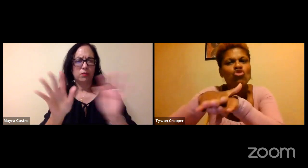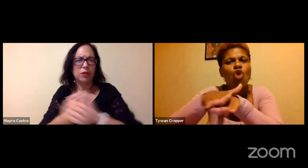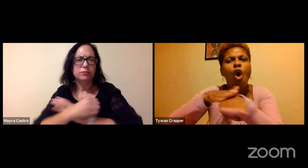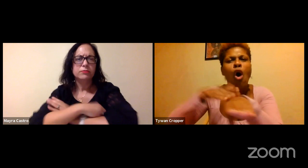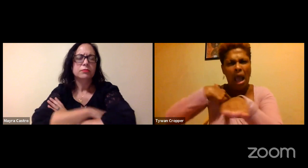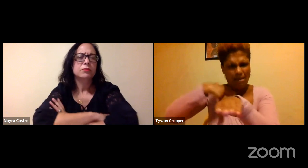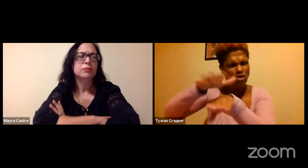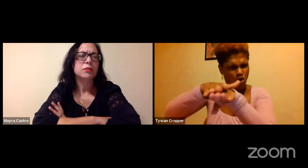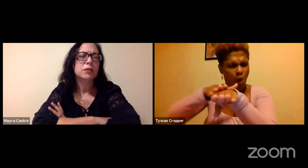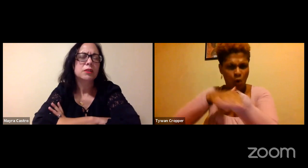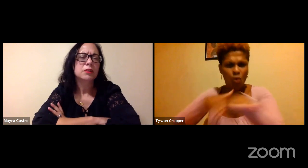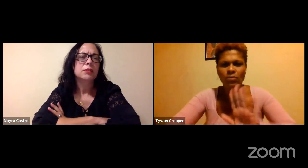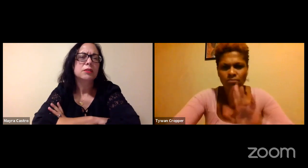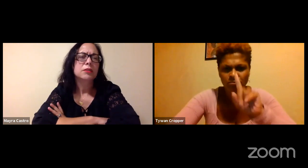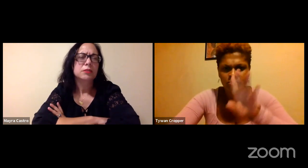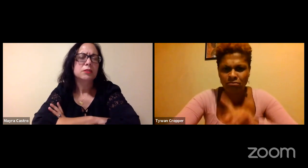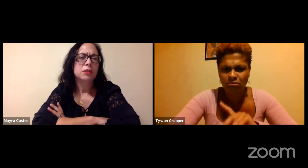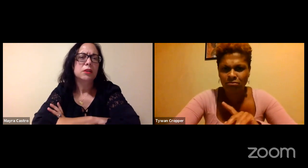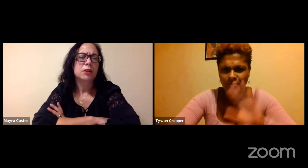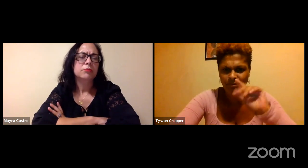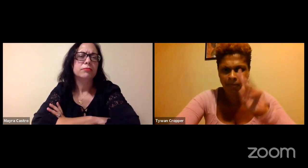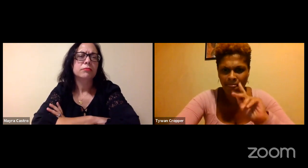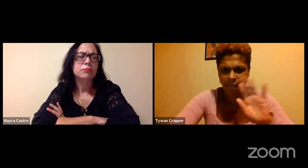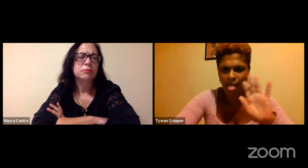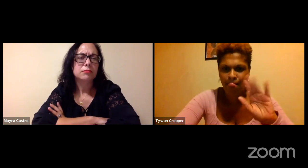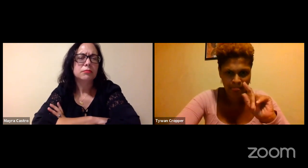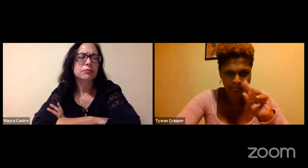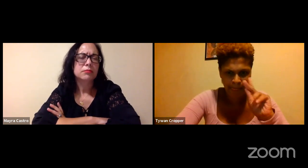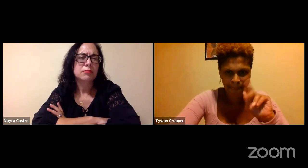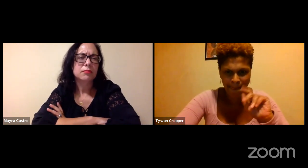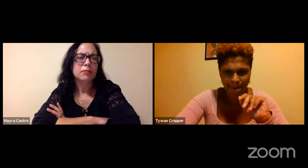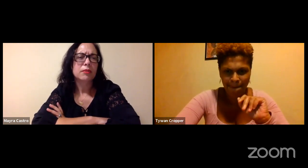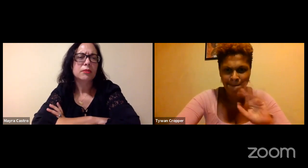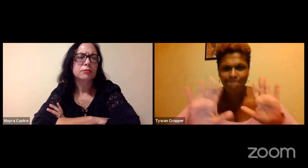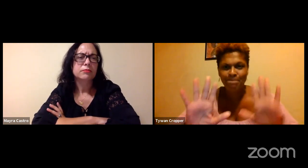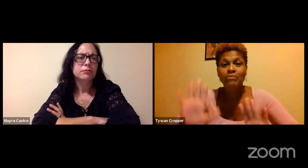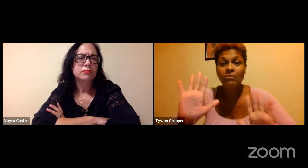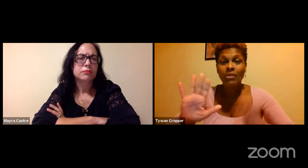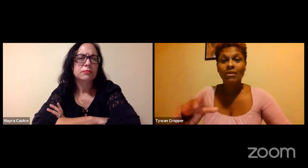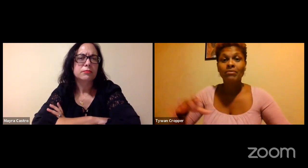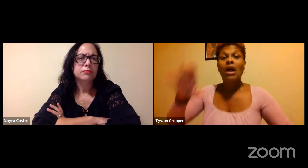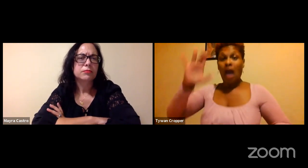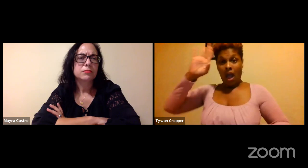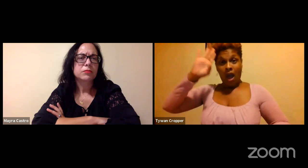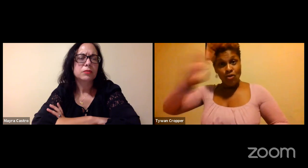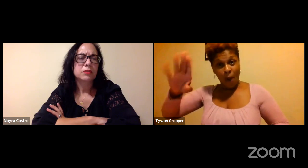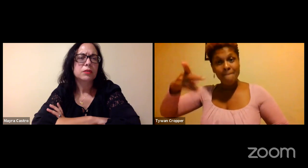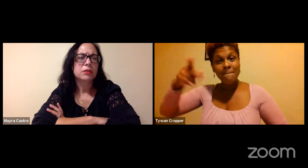Could you repeat that question? I want to go slow. Hold on a second.